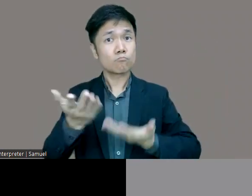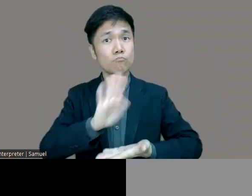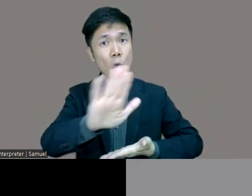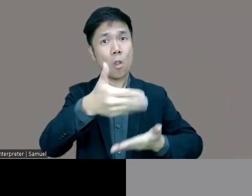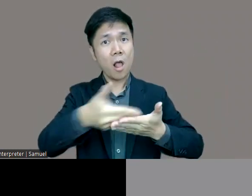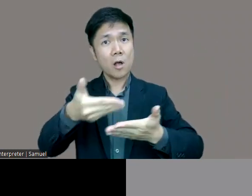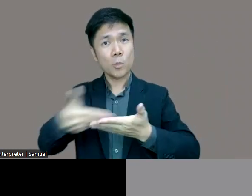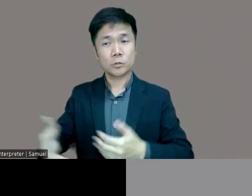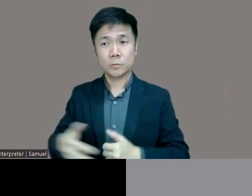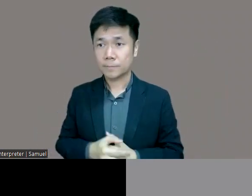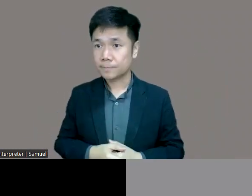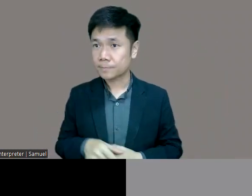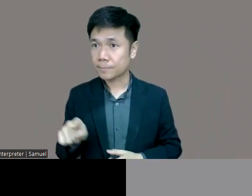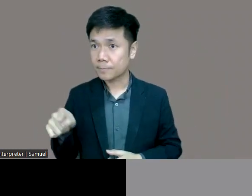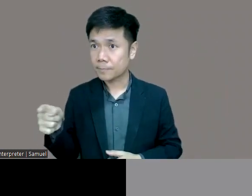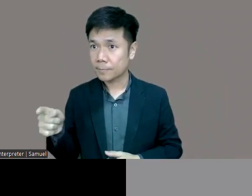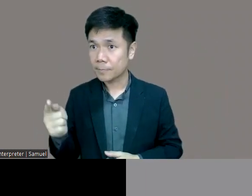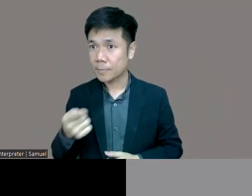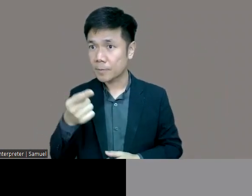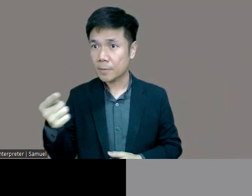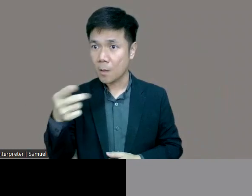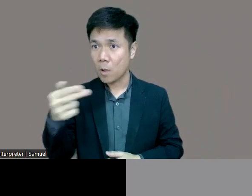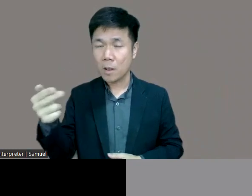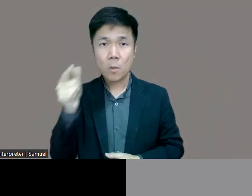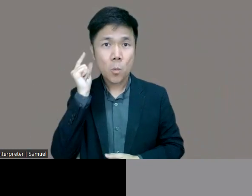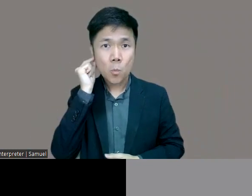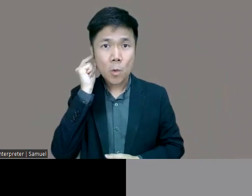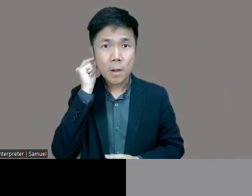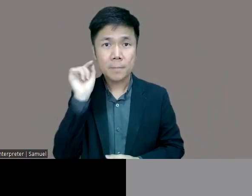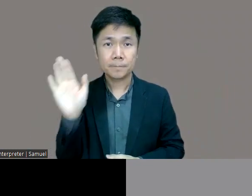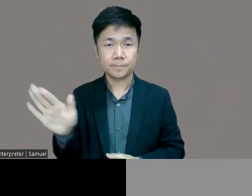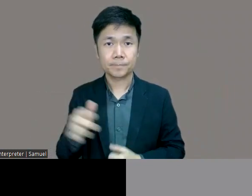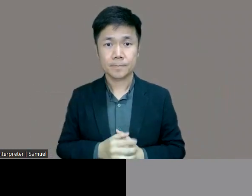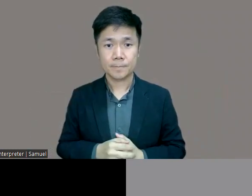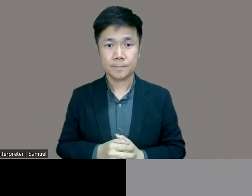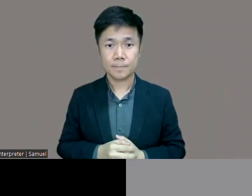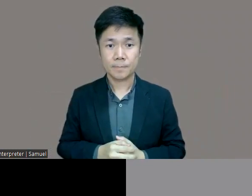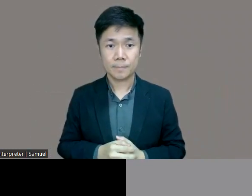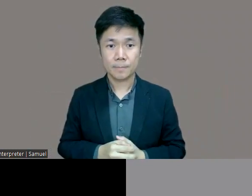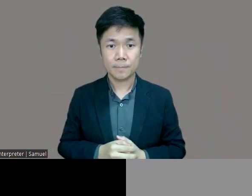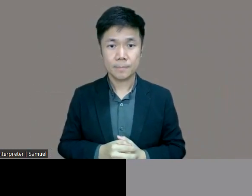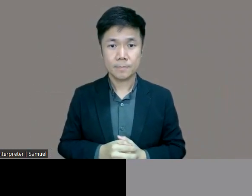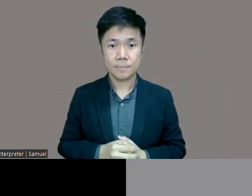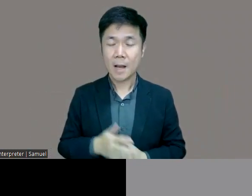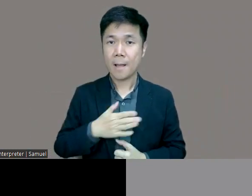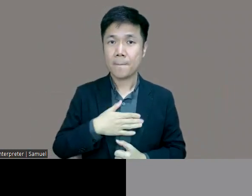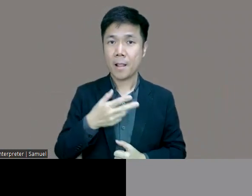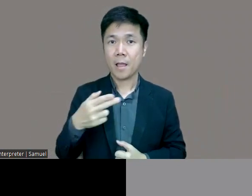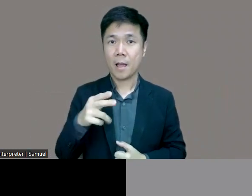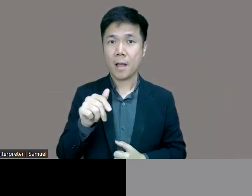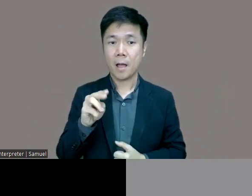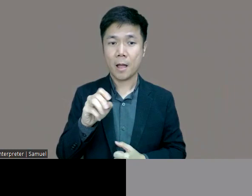Hello, thank you for this opportunity. Welcome. I'm called Armel Nunying, Armel Emerick from